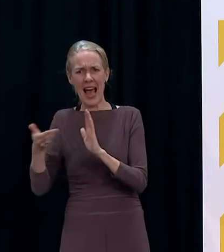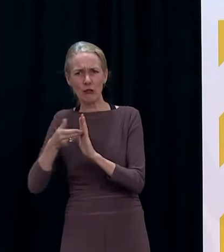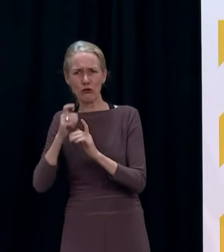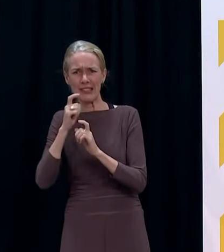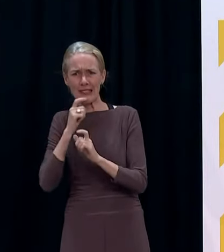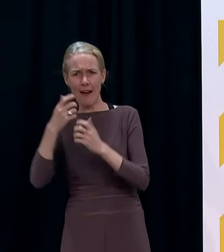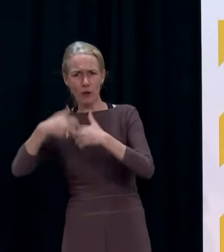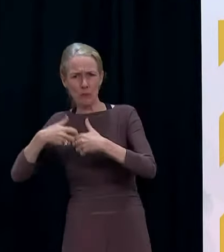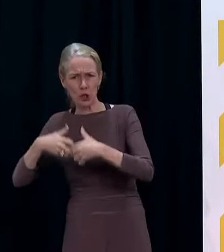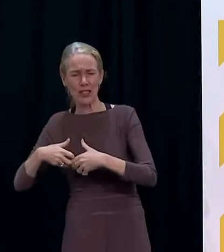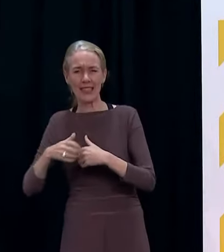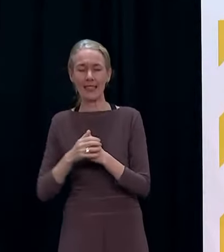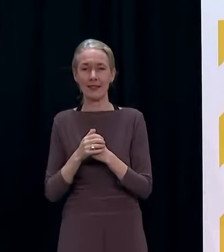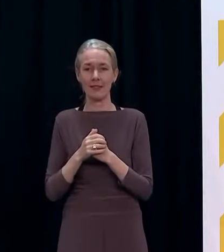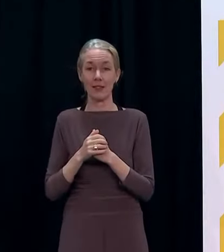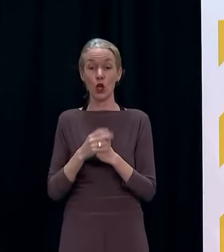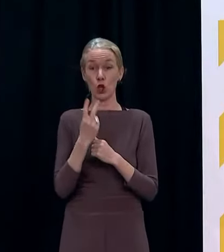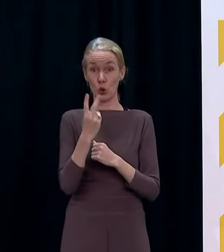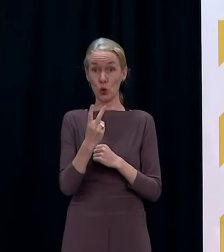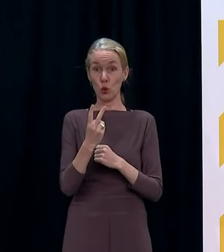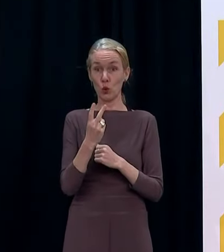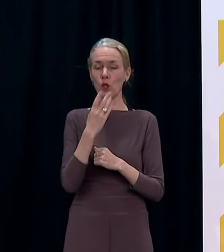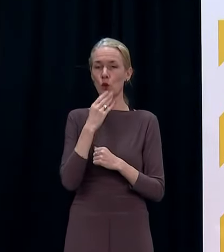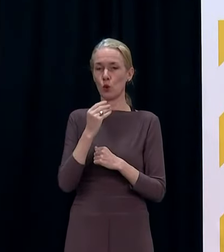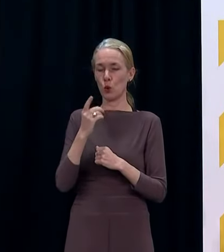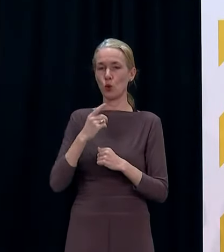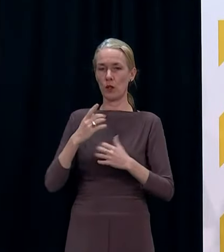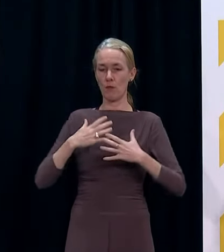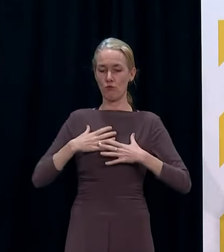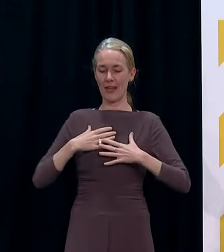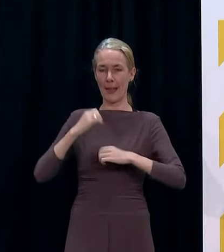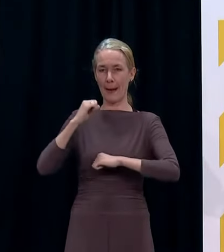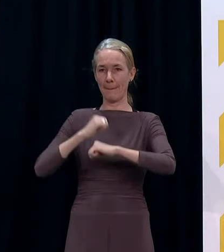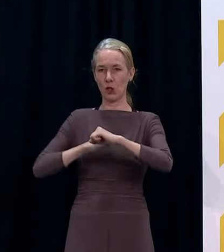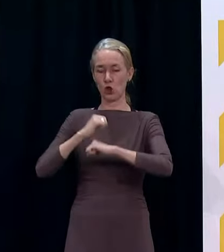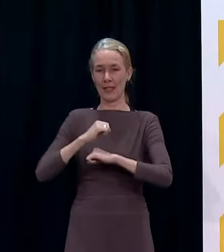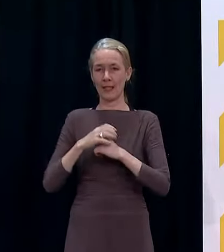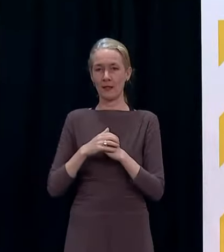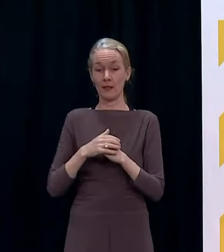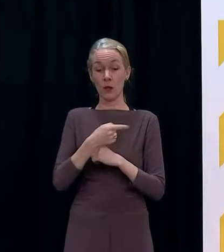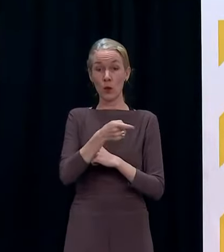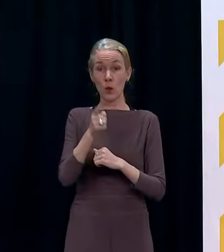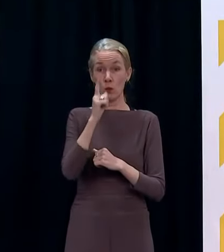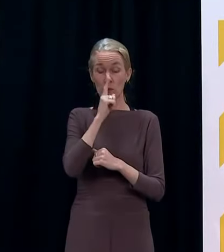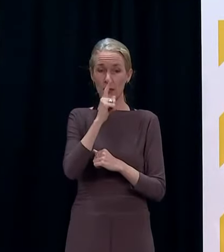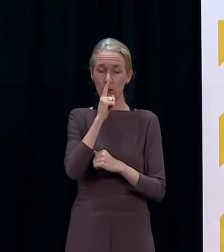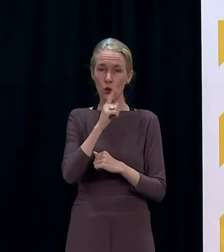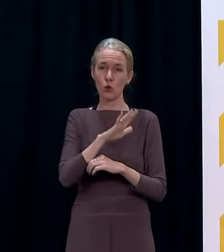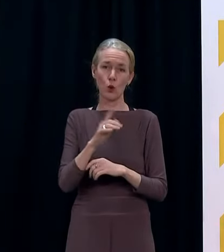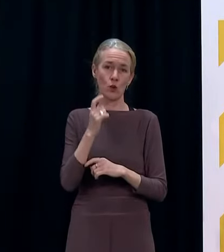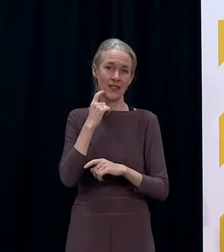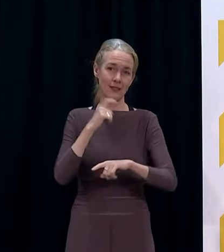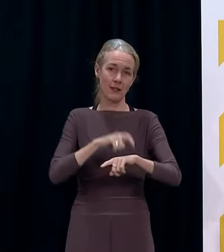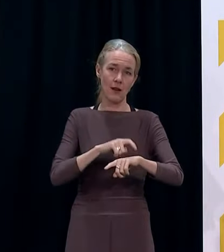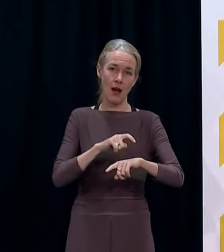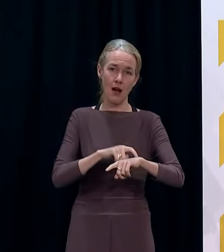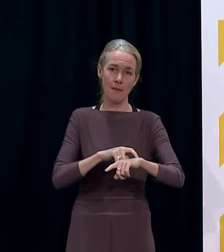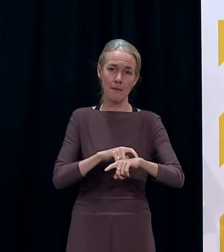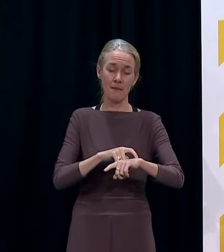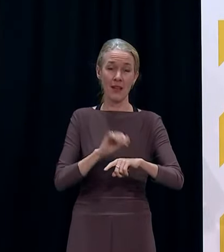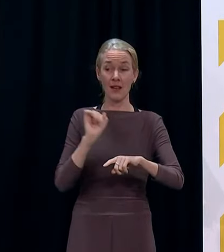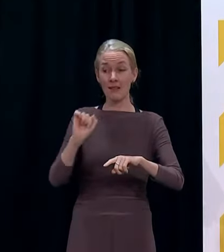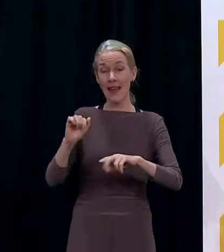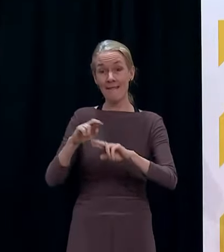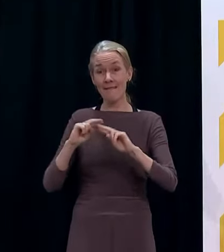hospitalisations obviously have an outward ripple effect on our communities and whānau, and my thoughts are with those individuals and their whānau.